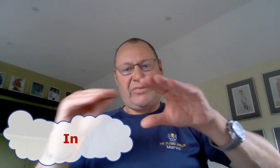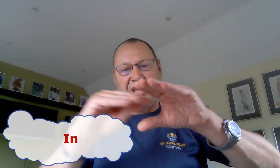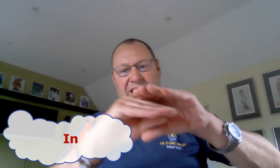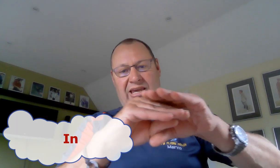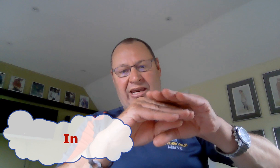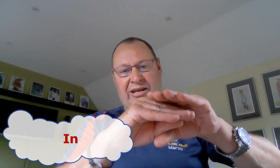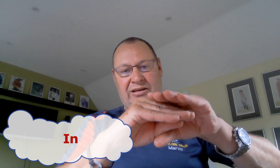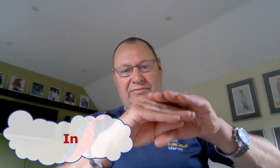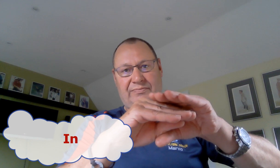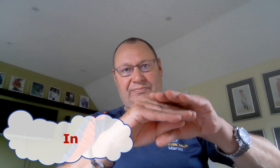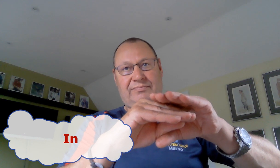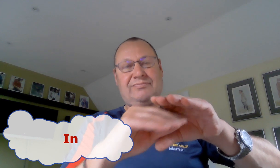In.